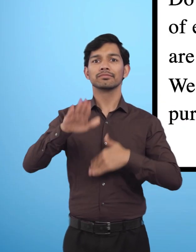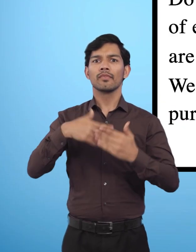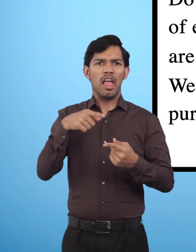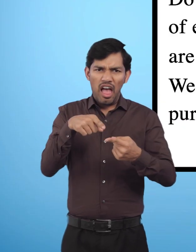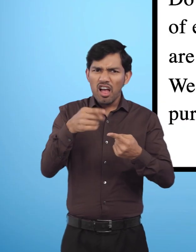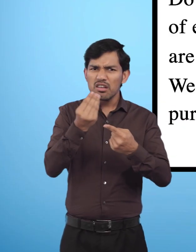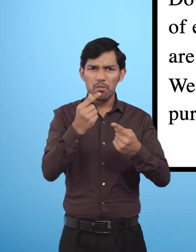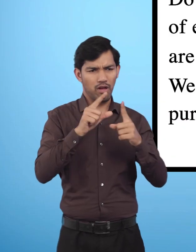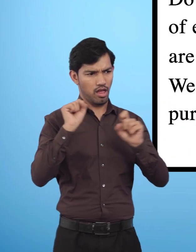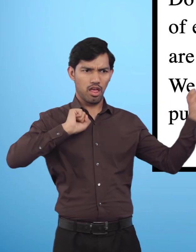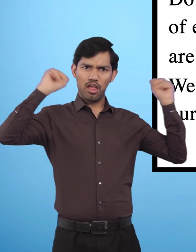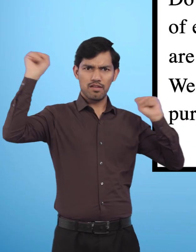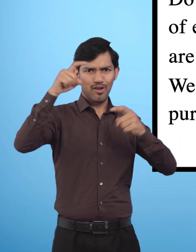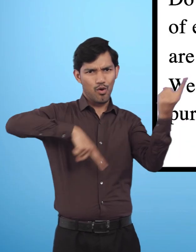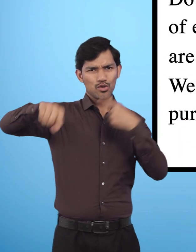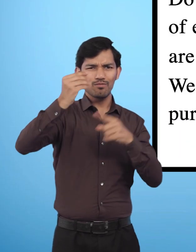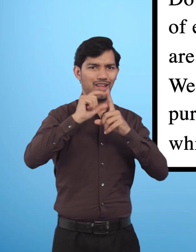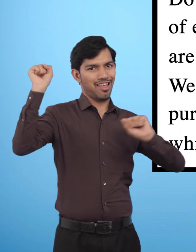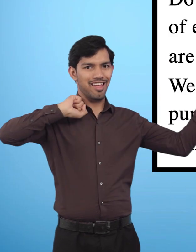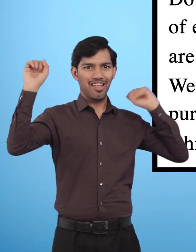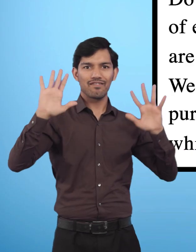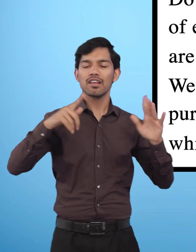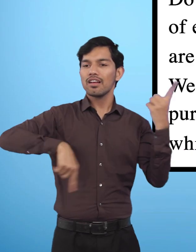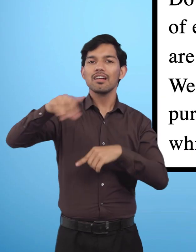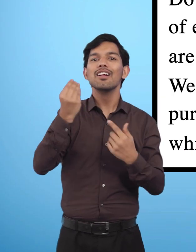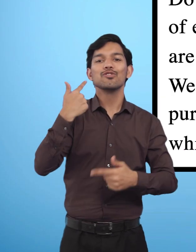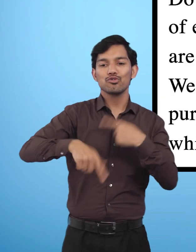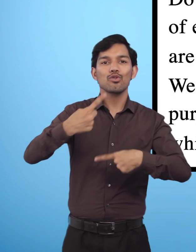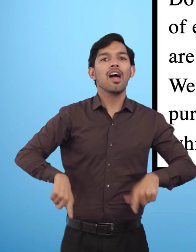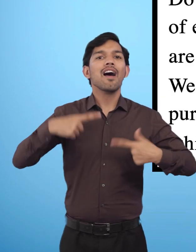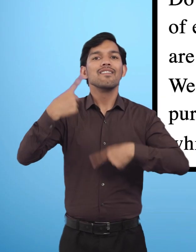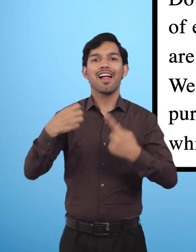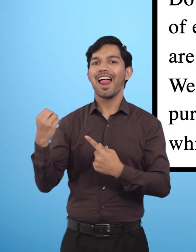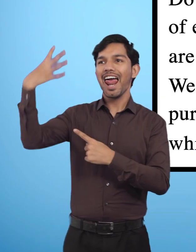What are some of the activities for which we need heat and light?